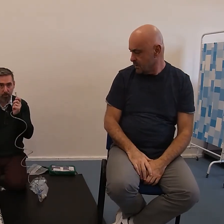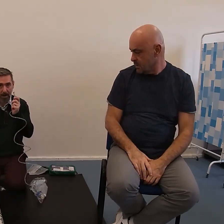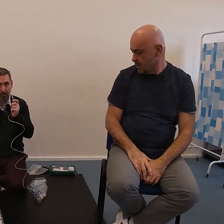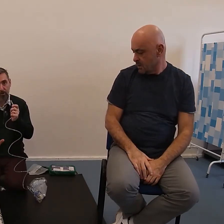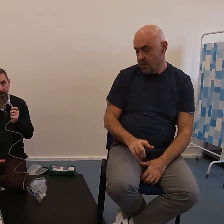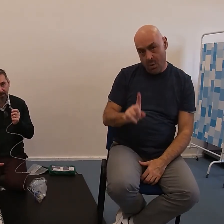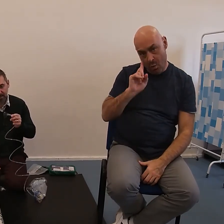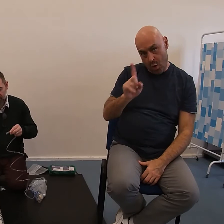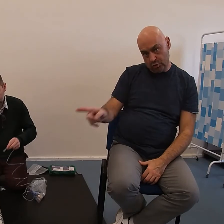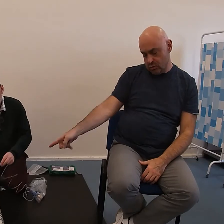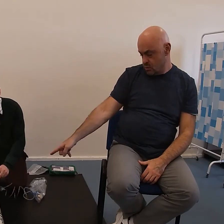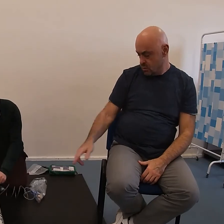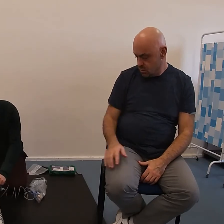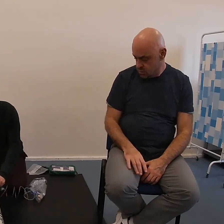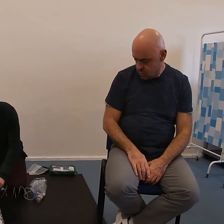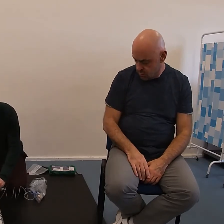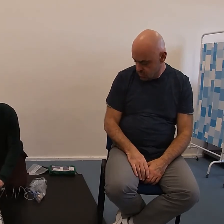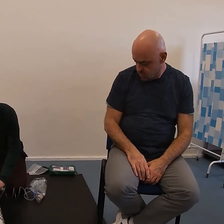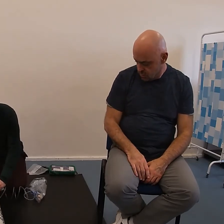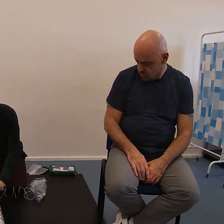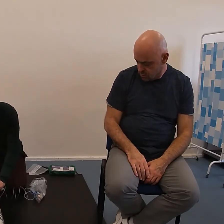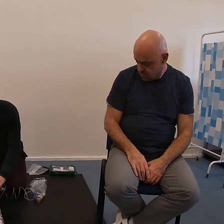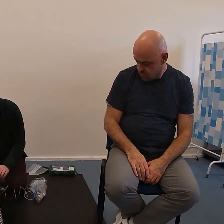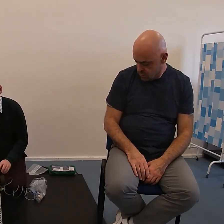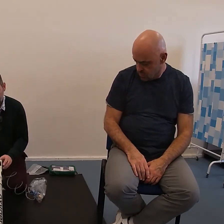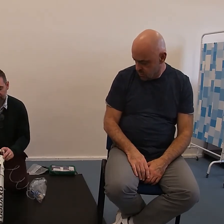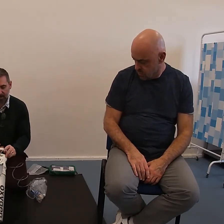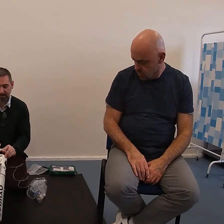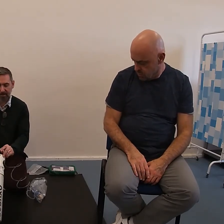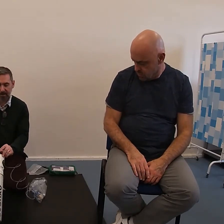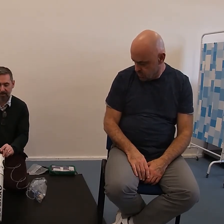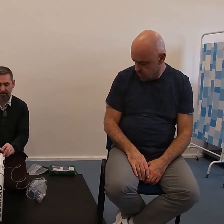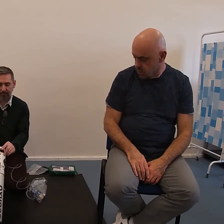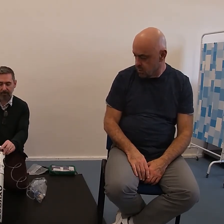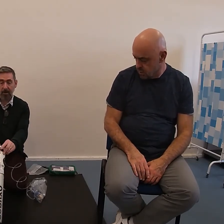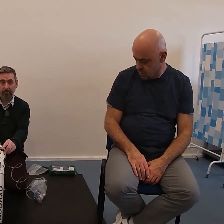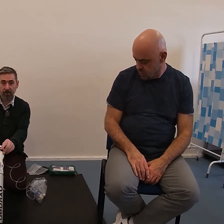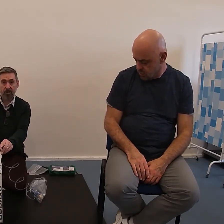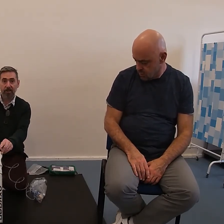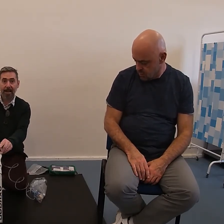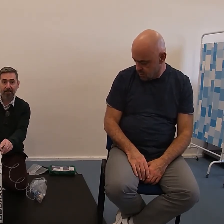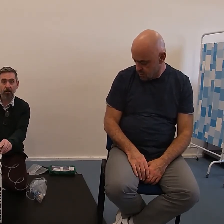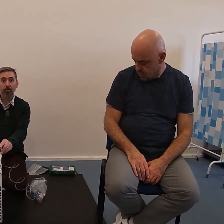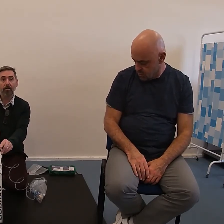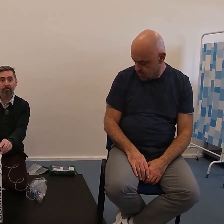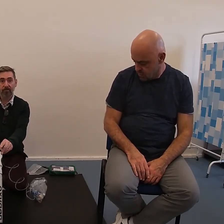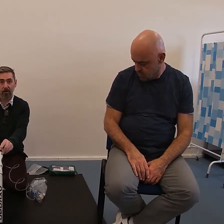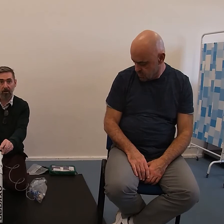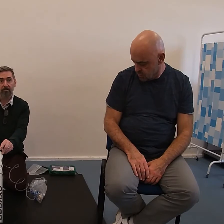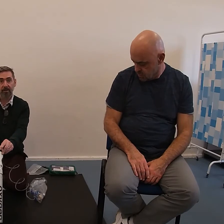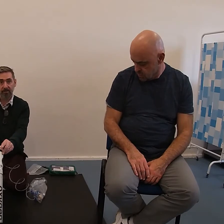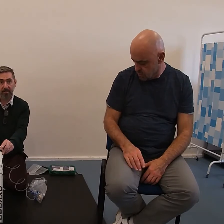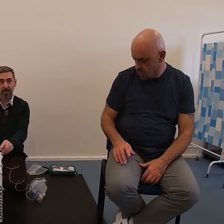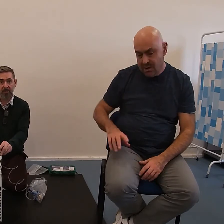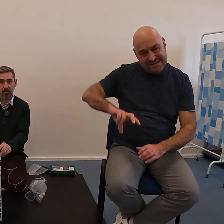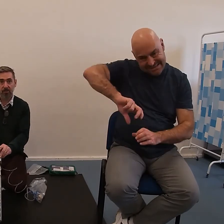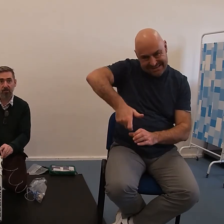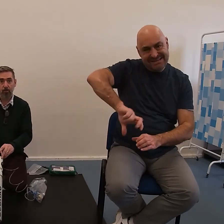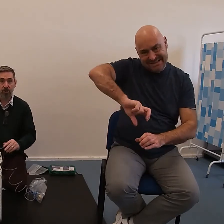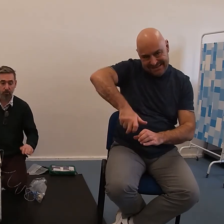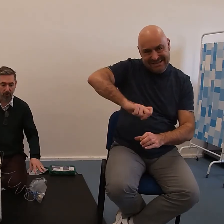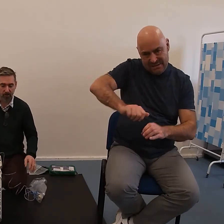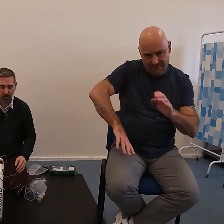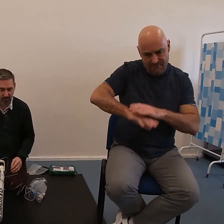So watch what happens when I attach it to oxygen. So I've plugged it in and I've turned the gas on full, 15